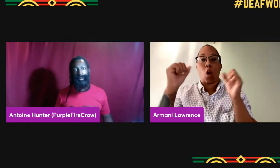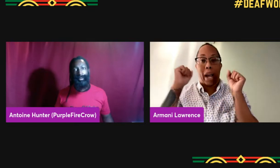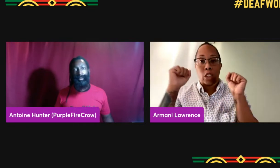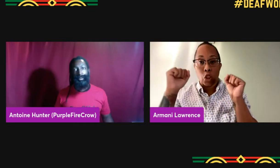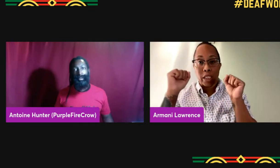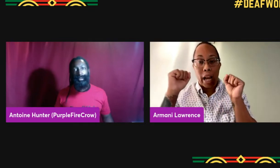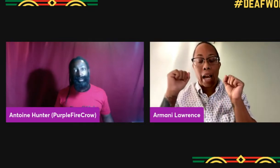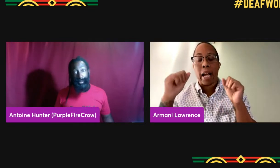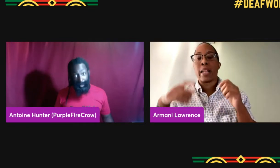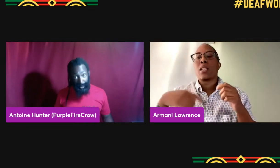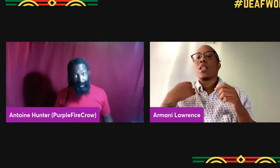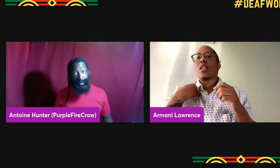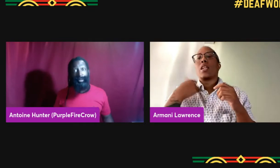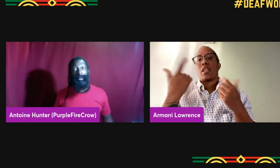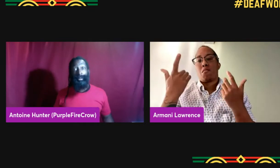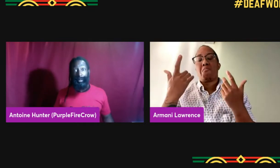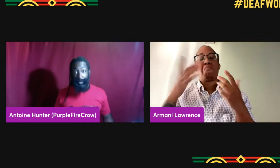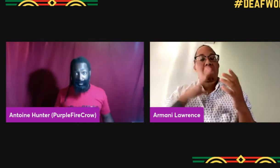got approval